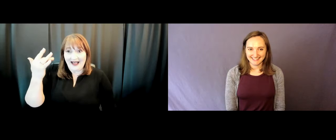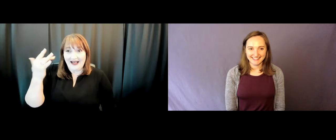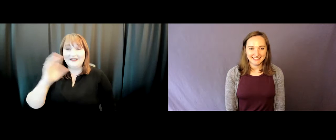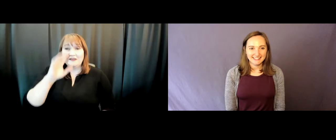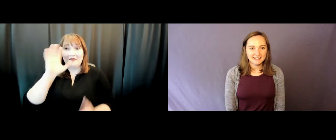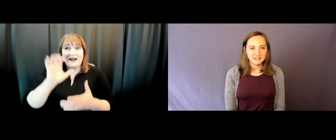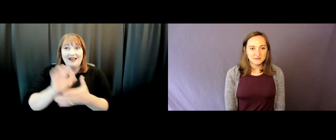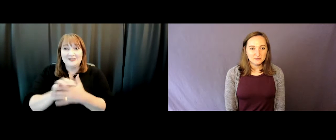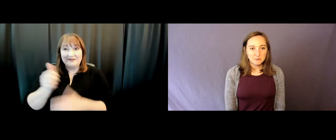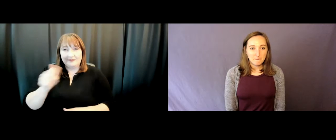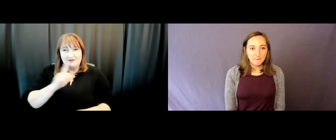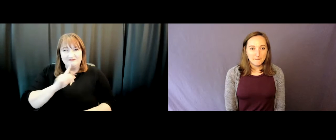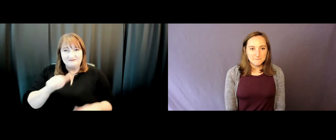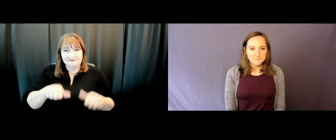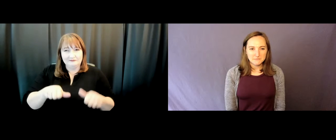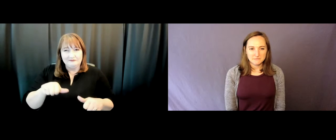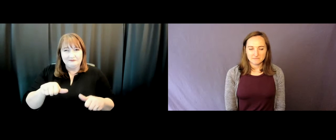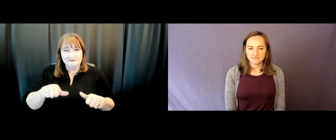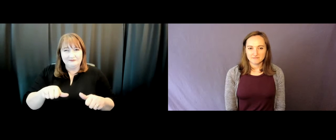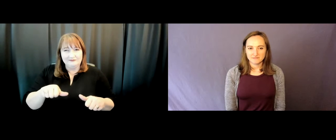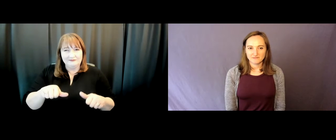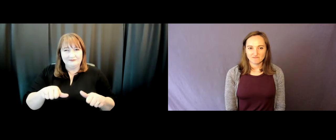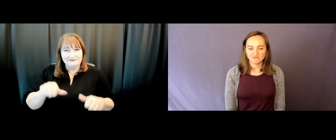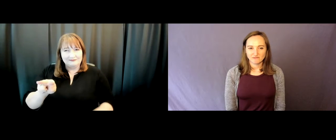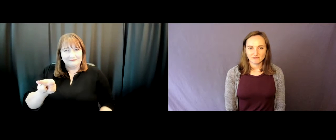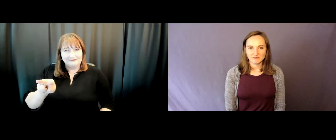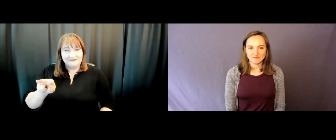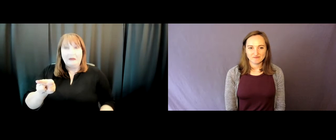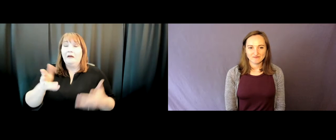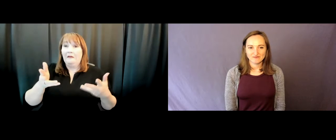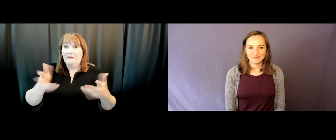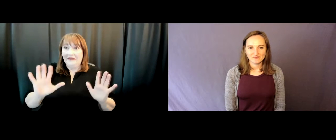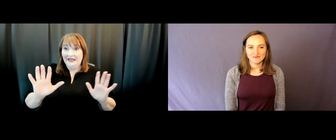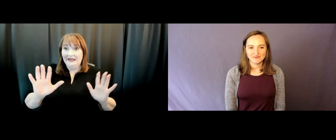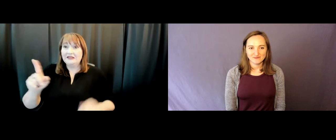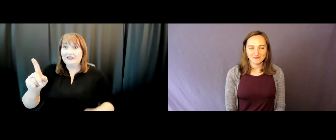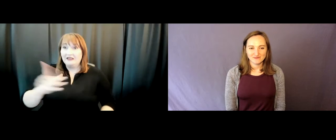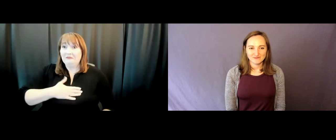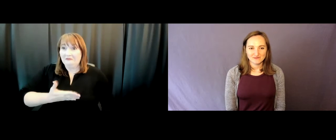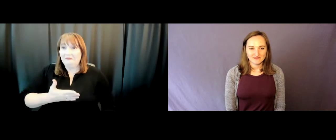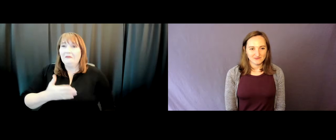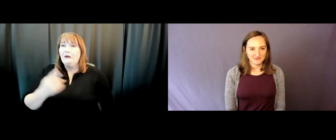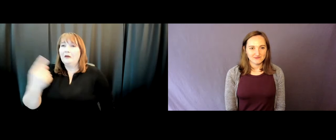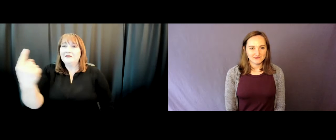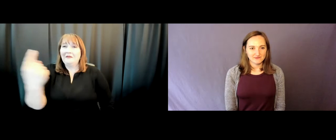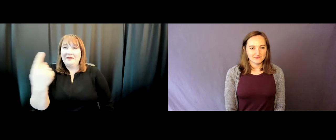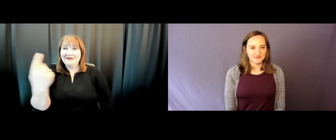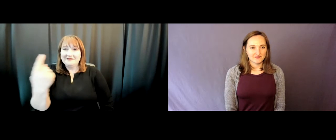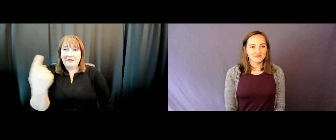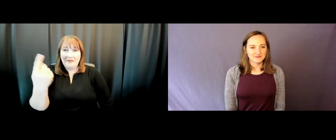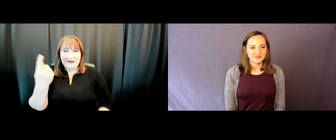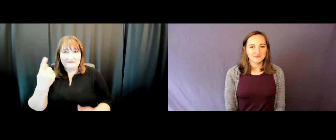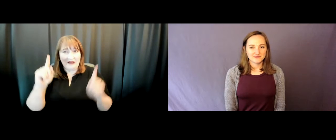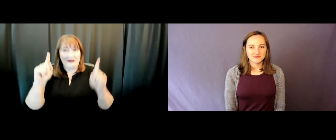And then he had it done and was like, well, there's something to this. There's something